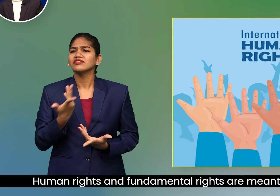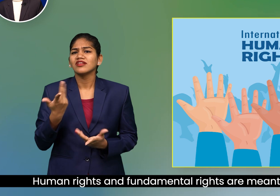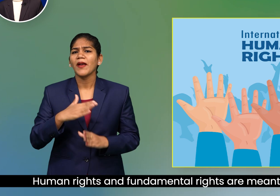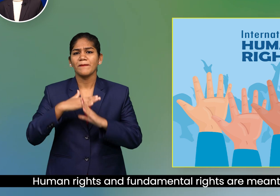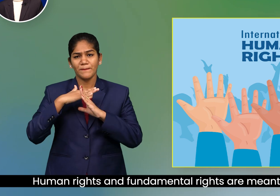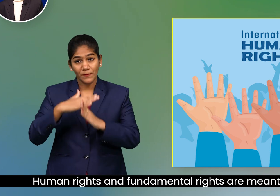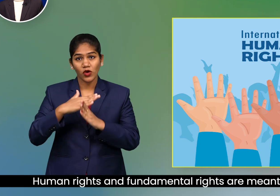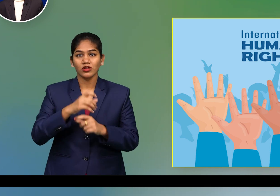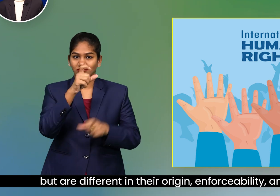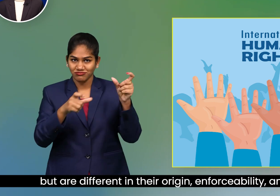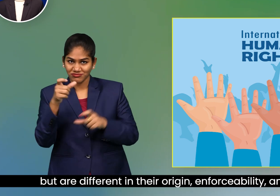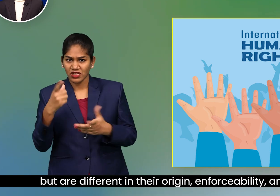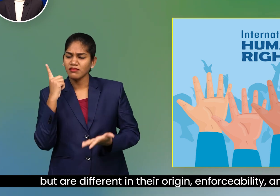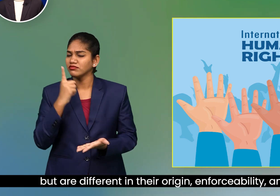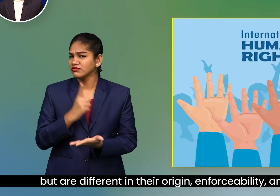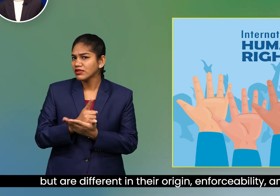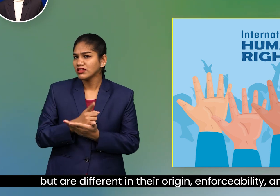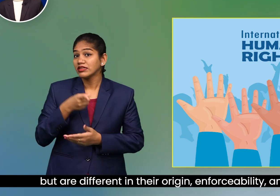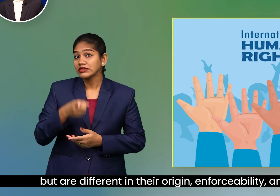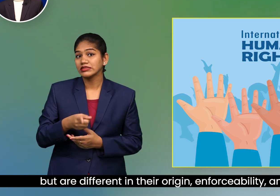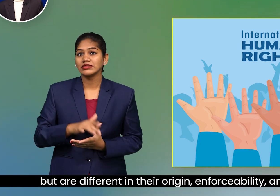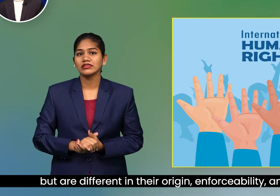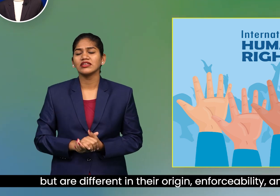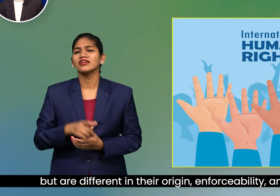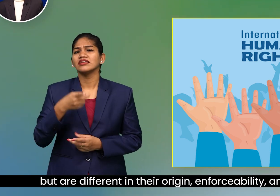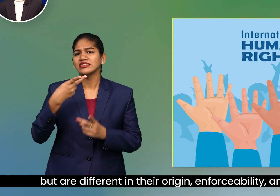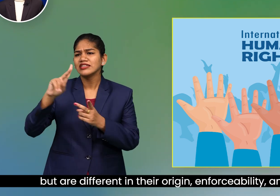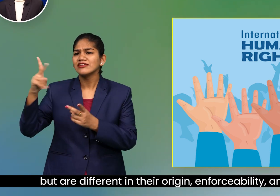people but are different in their origin,